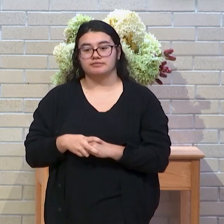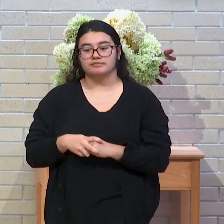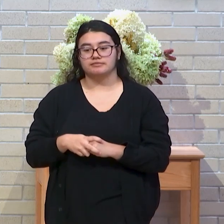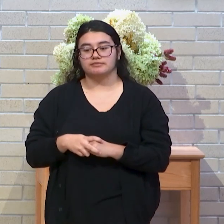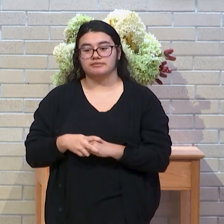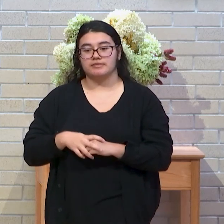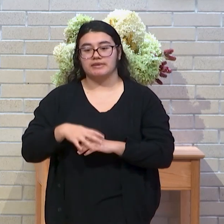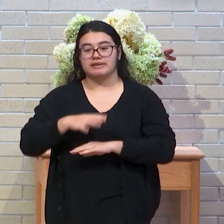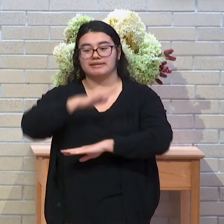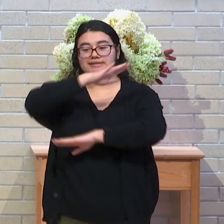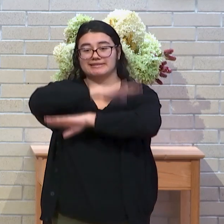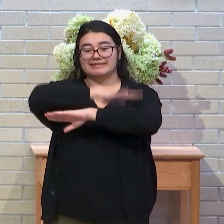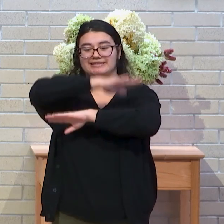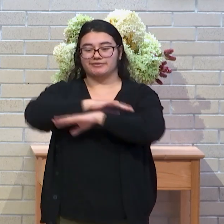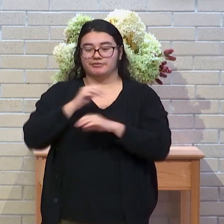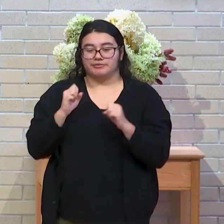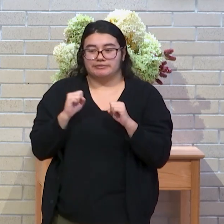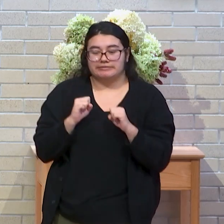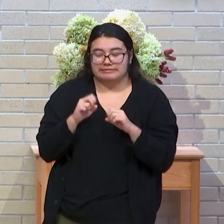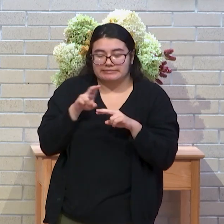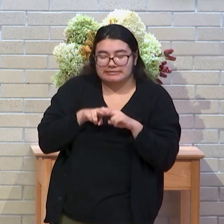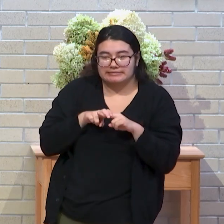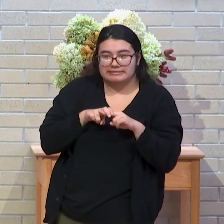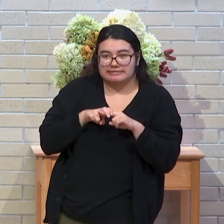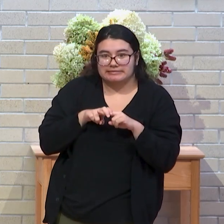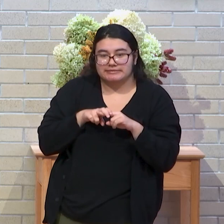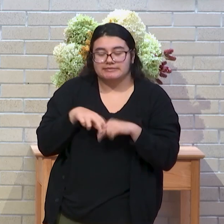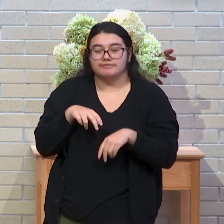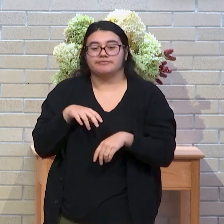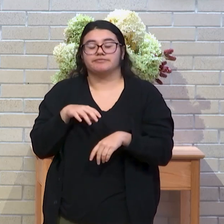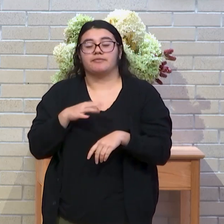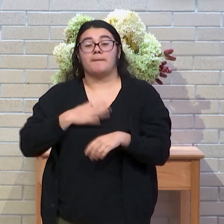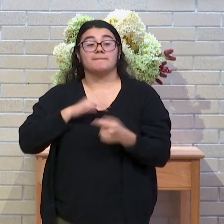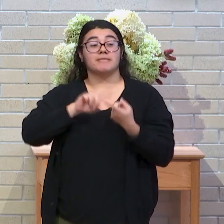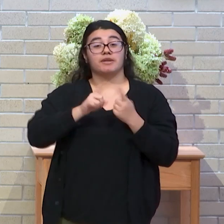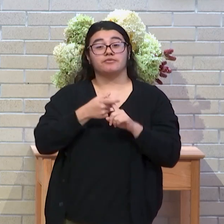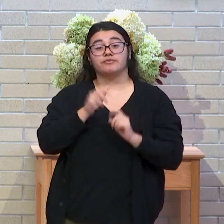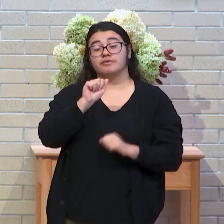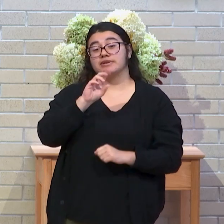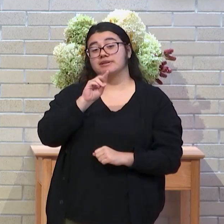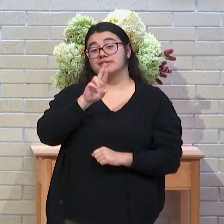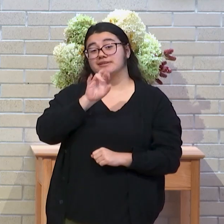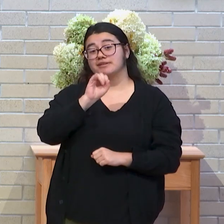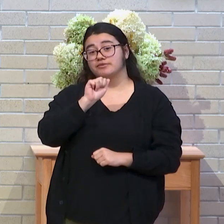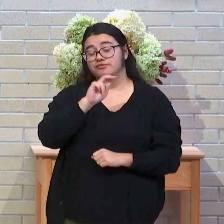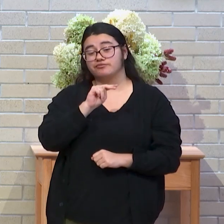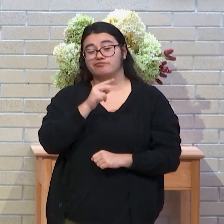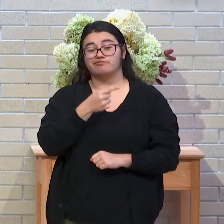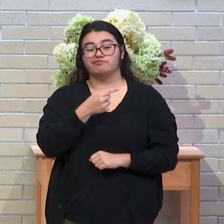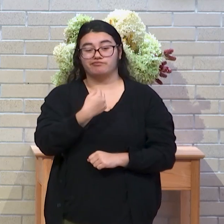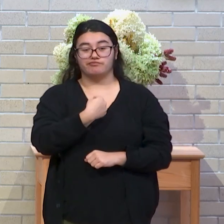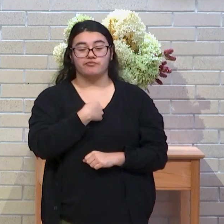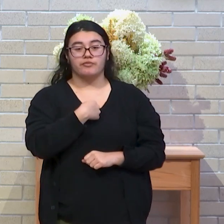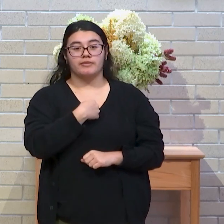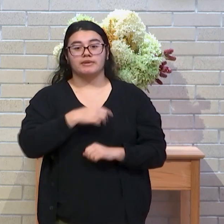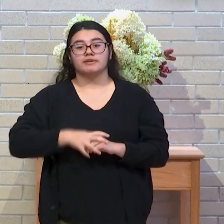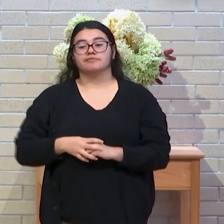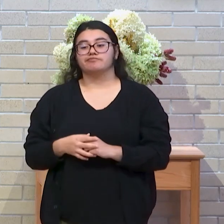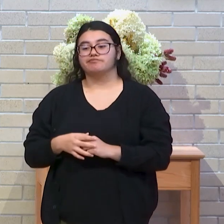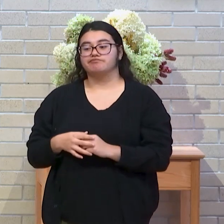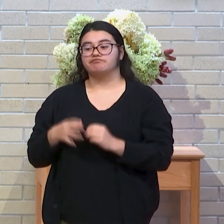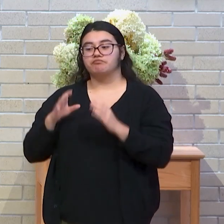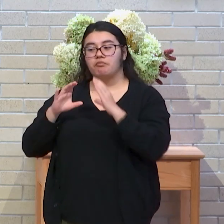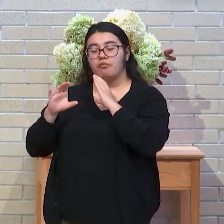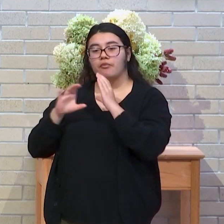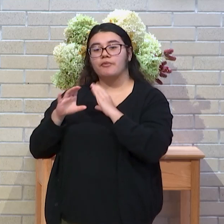ourselves like we would have expected had we been in the States. Adrian and myself parked ourselves in a booth and began talking with a Tanzanian about our age. It turned out he was a